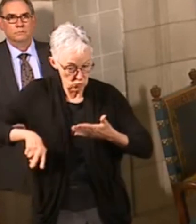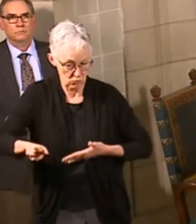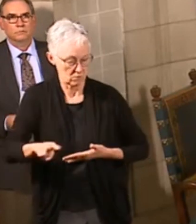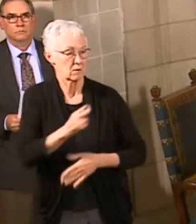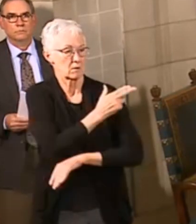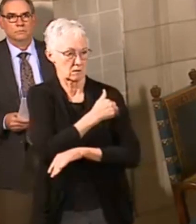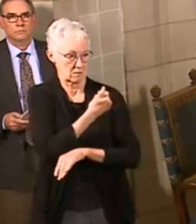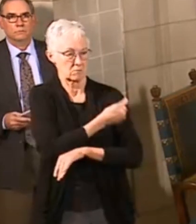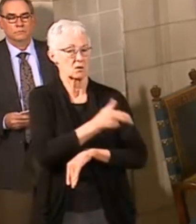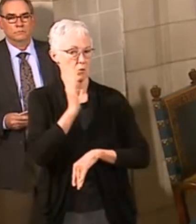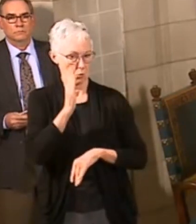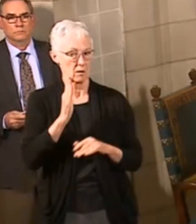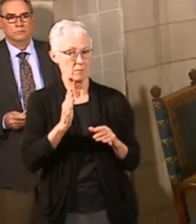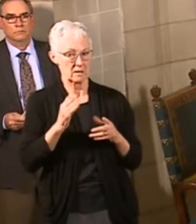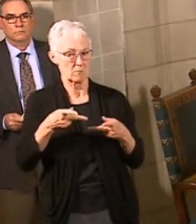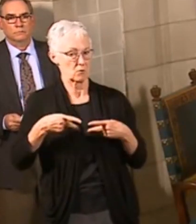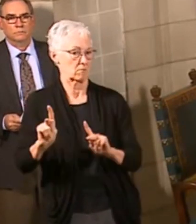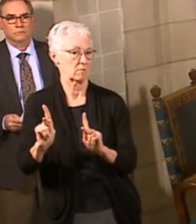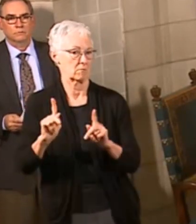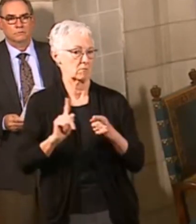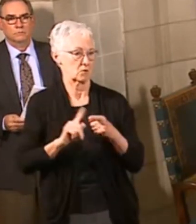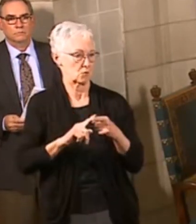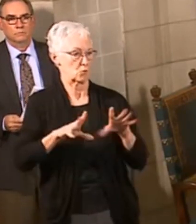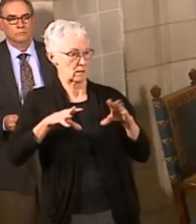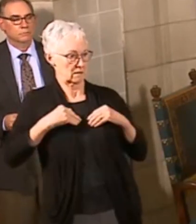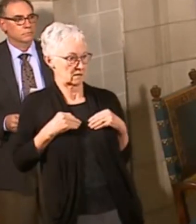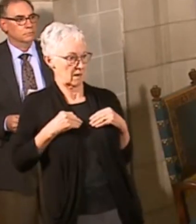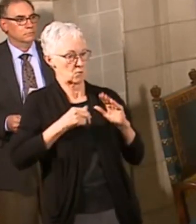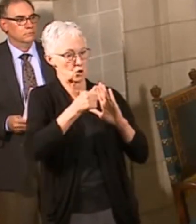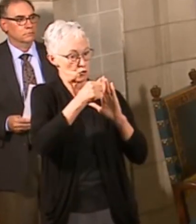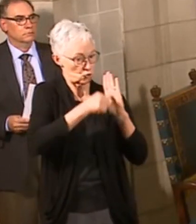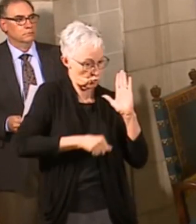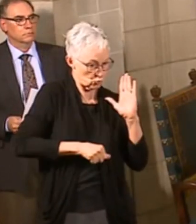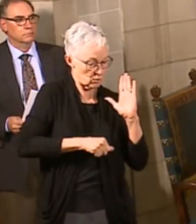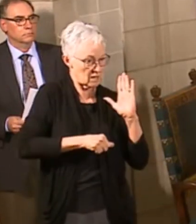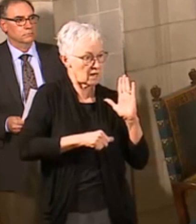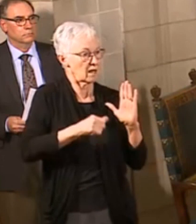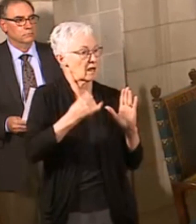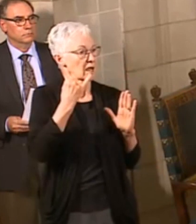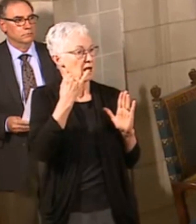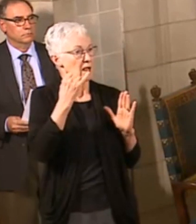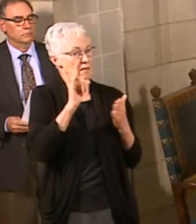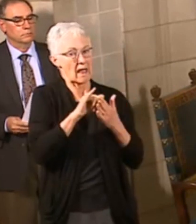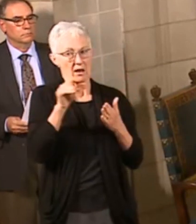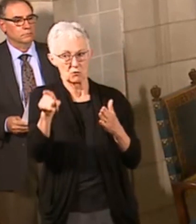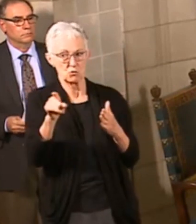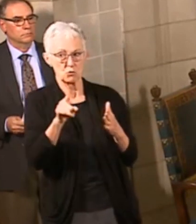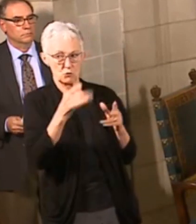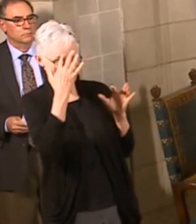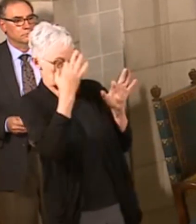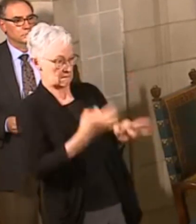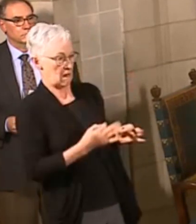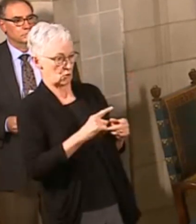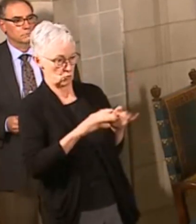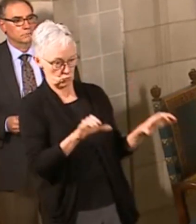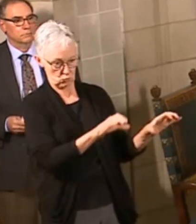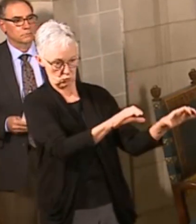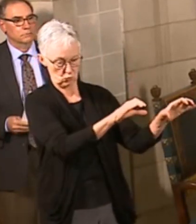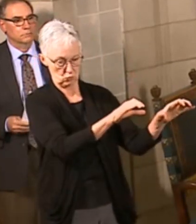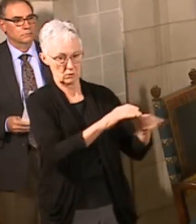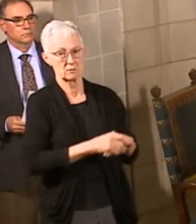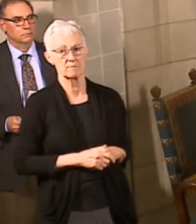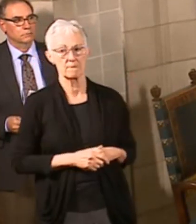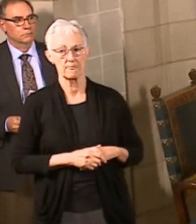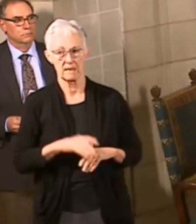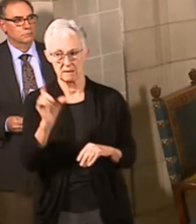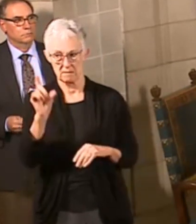will be able to do elective surgeries. Now, in order to do that, though, they've got to meet certain criteria. To be able to perform those elective surgeries,